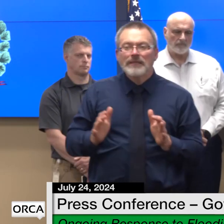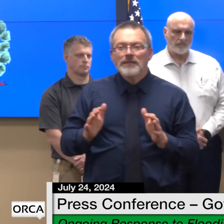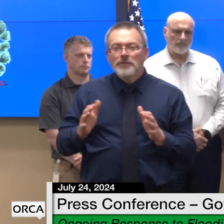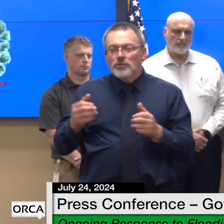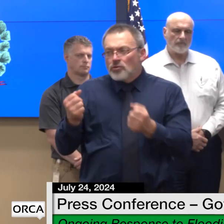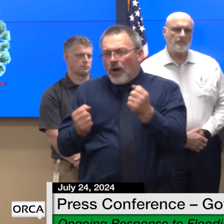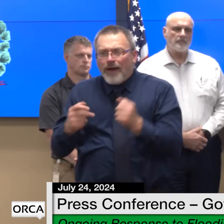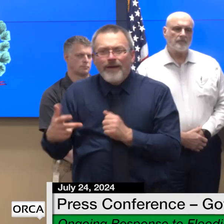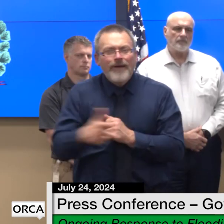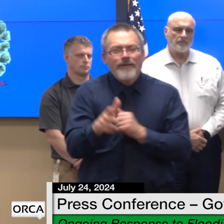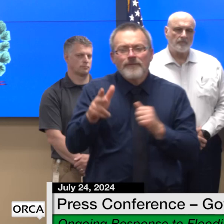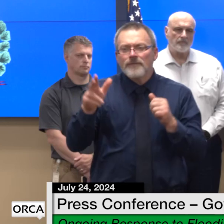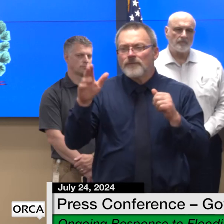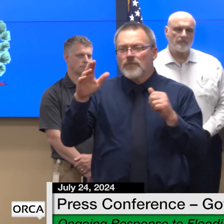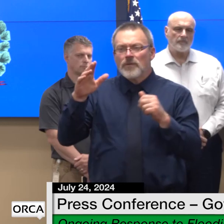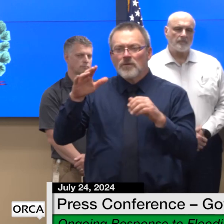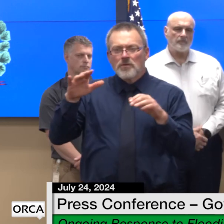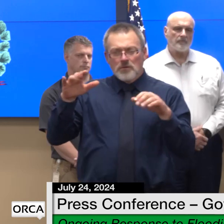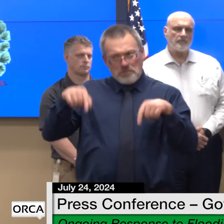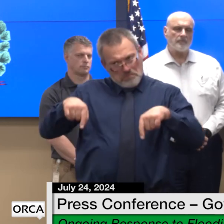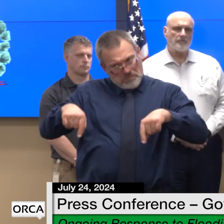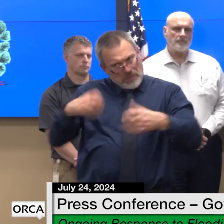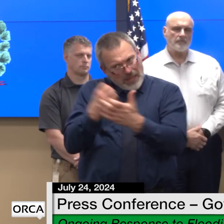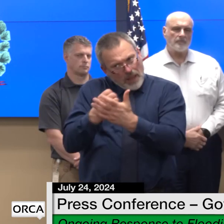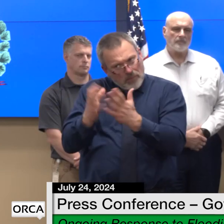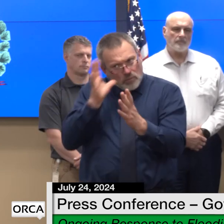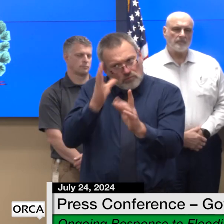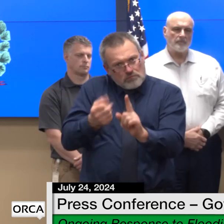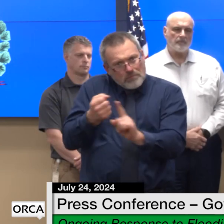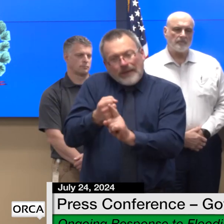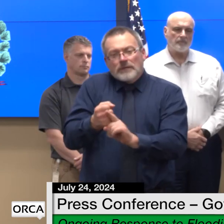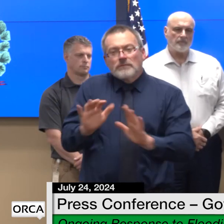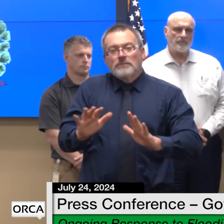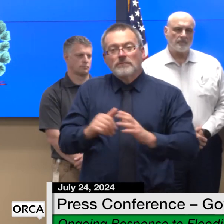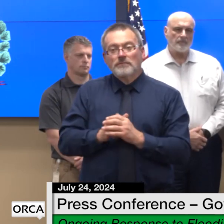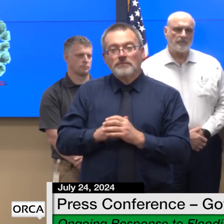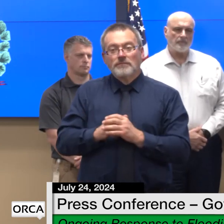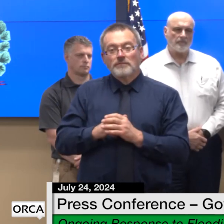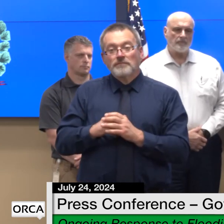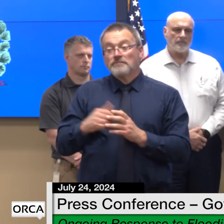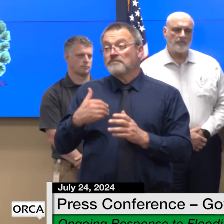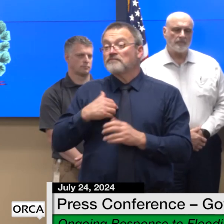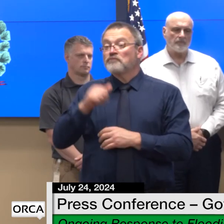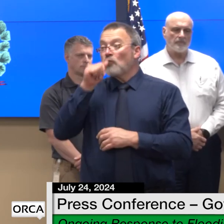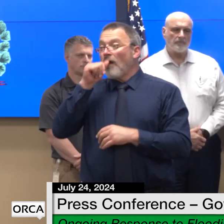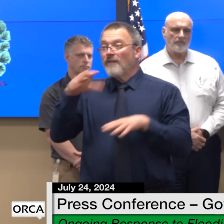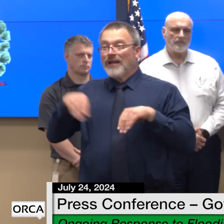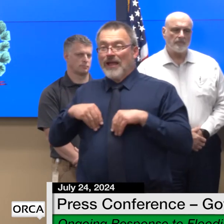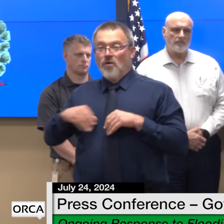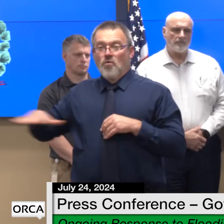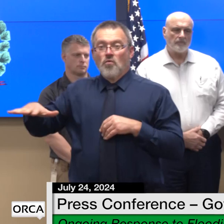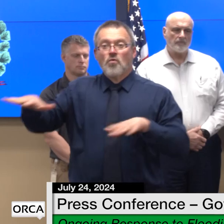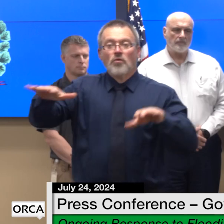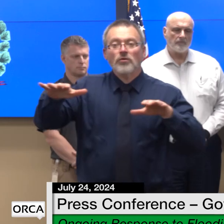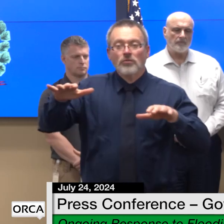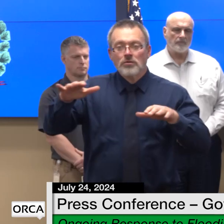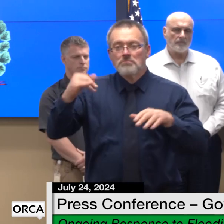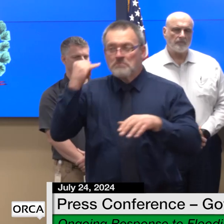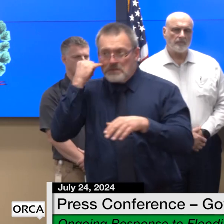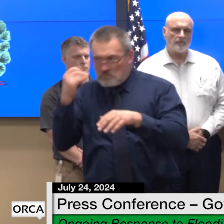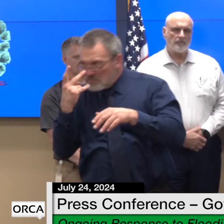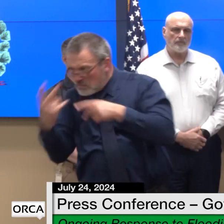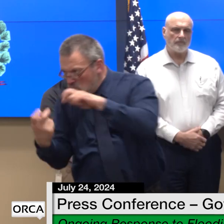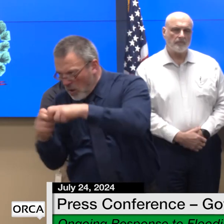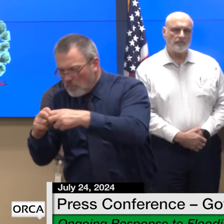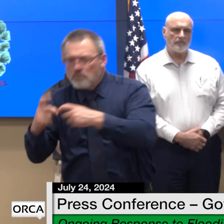economy. Private landowners should also report damage to trails and forest economy business